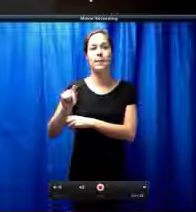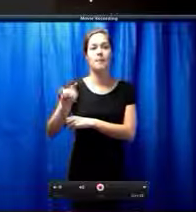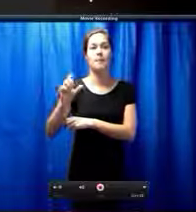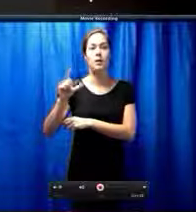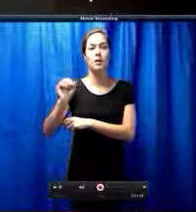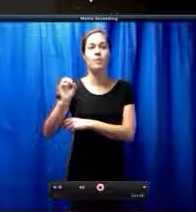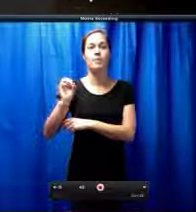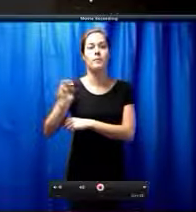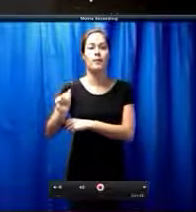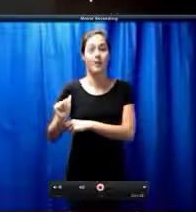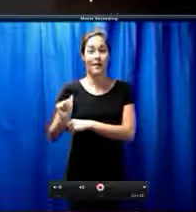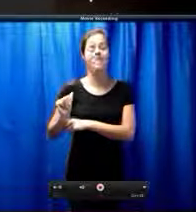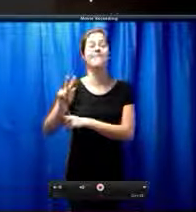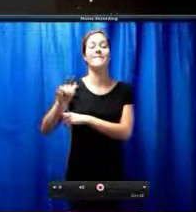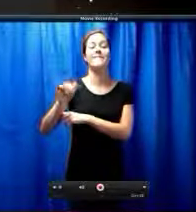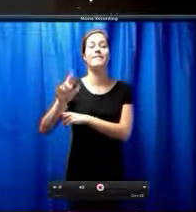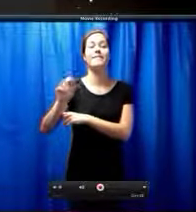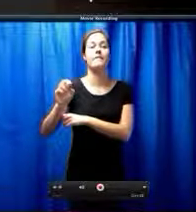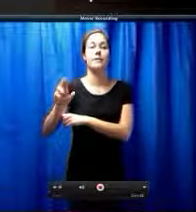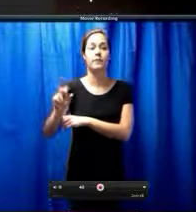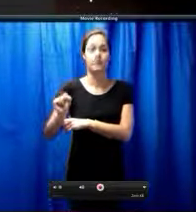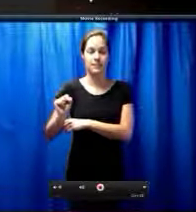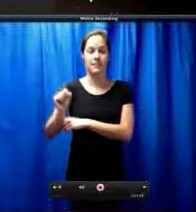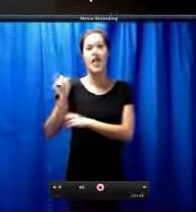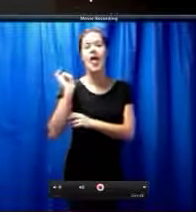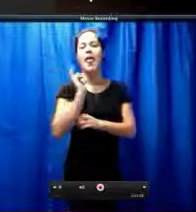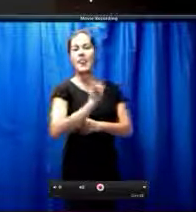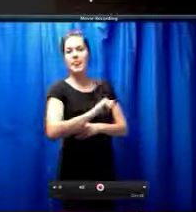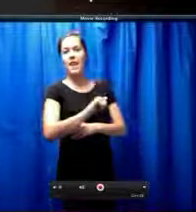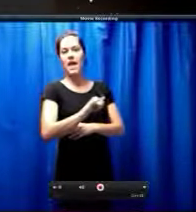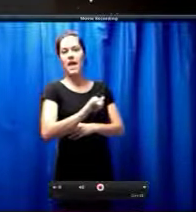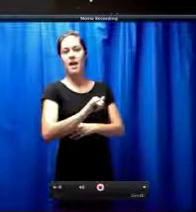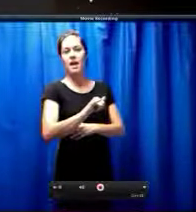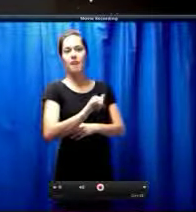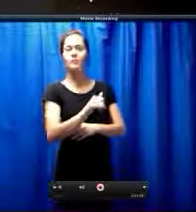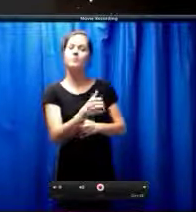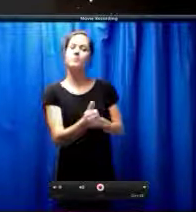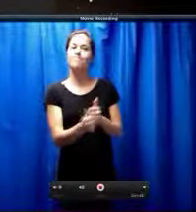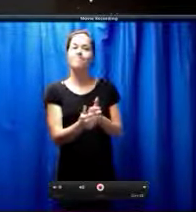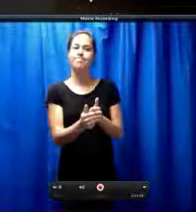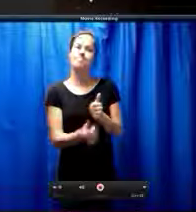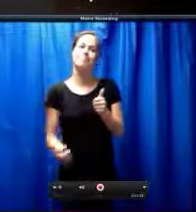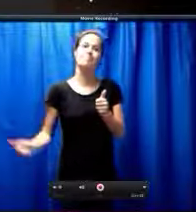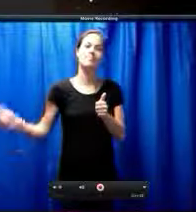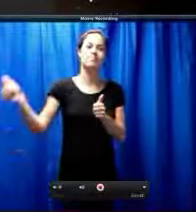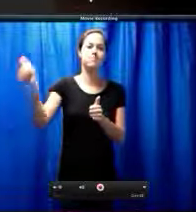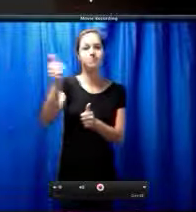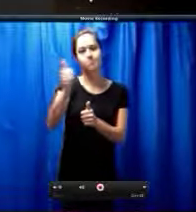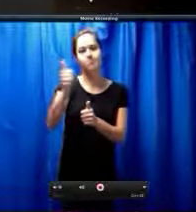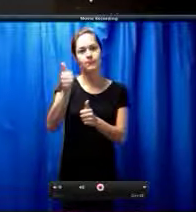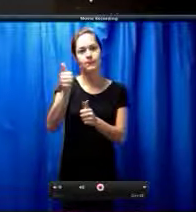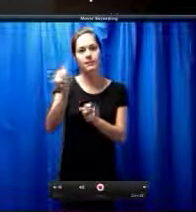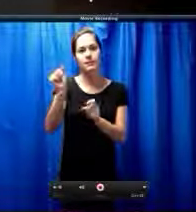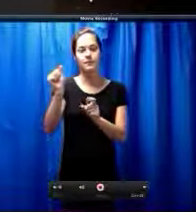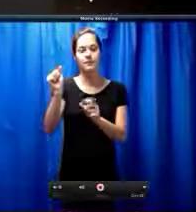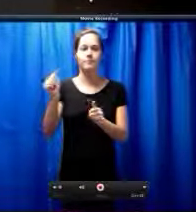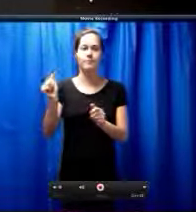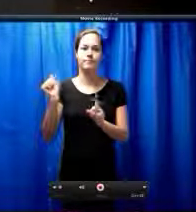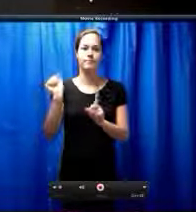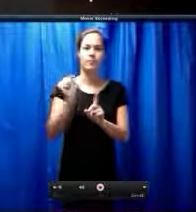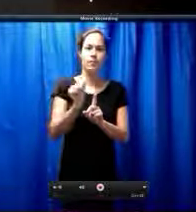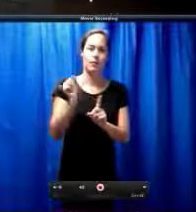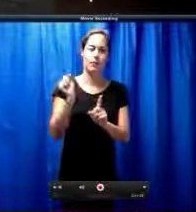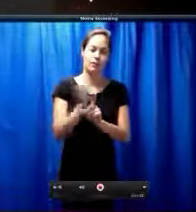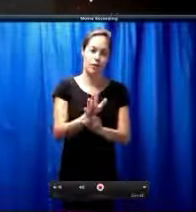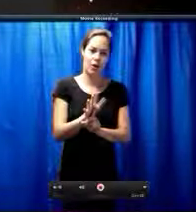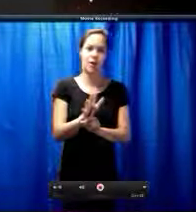leading cause of oral cancer. So, the emerging risk factors. The top emerging risk